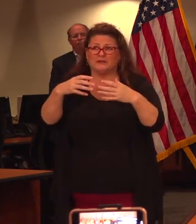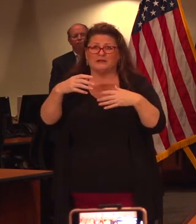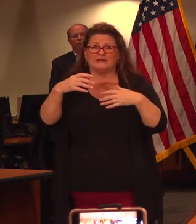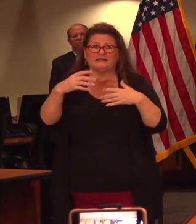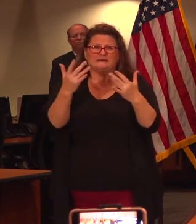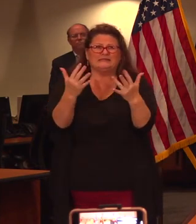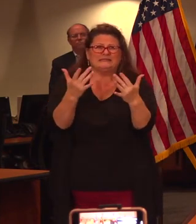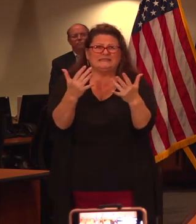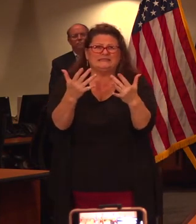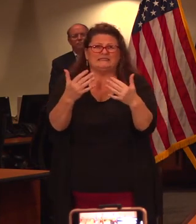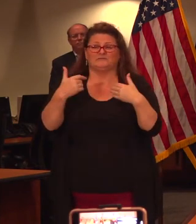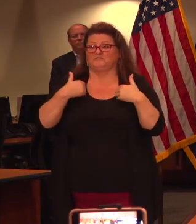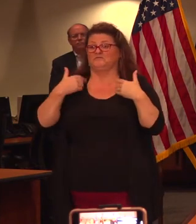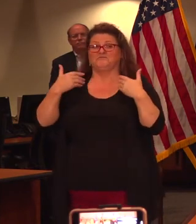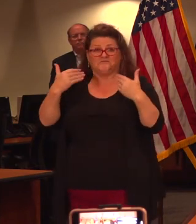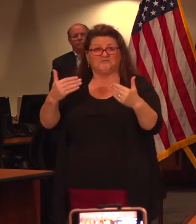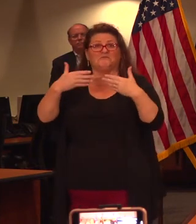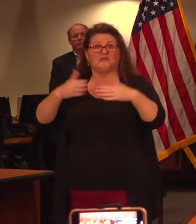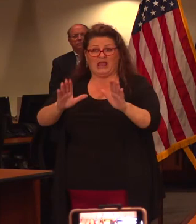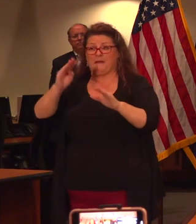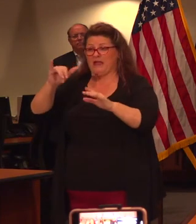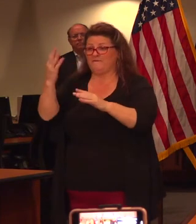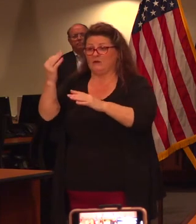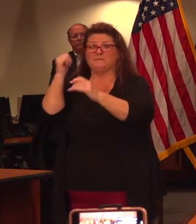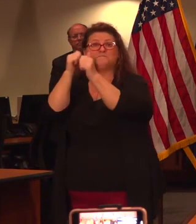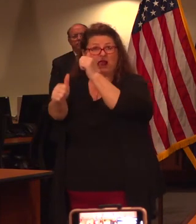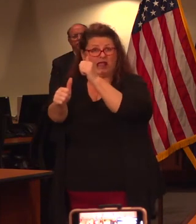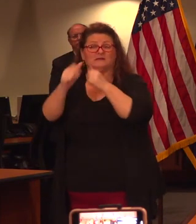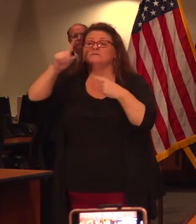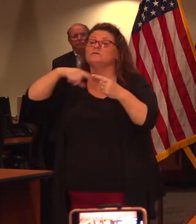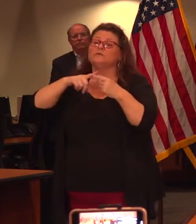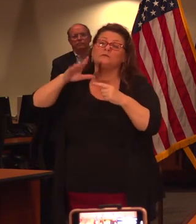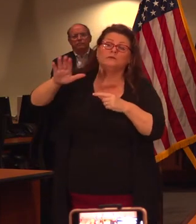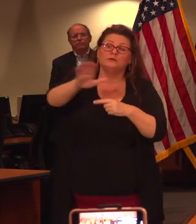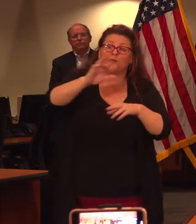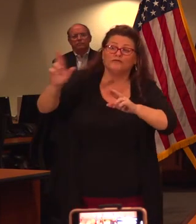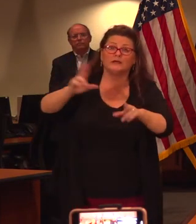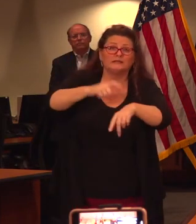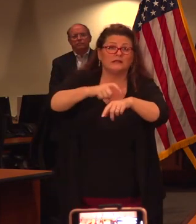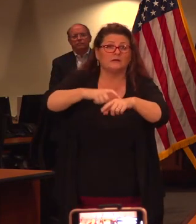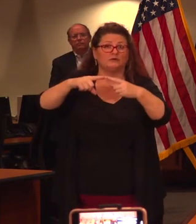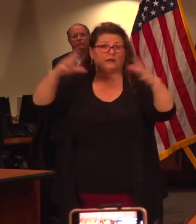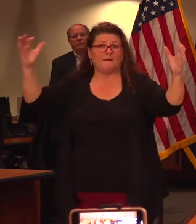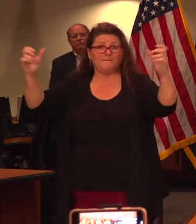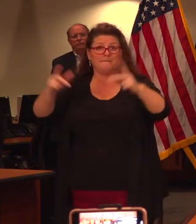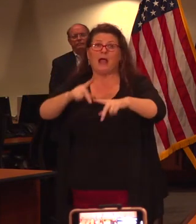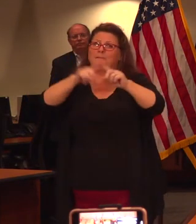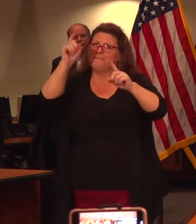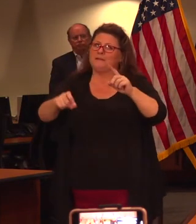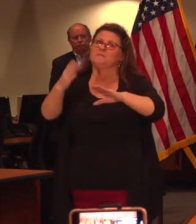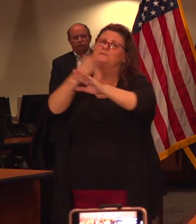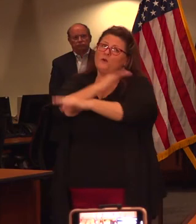let that date pass, and when it is safer, and when they want to come back, any time before the June the